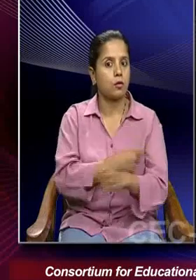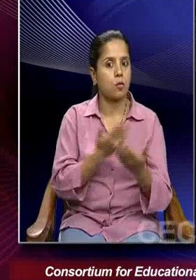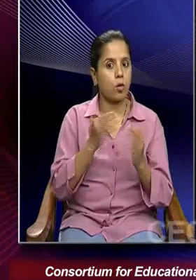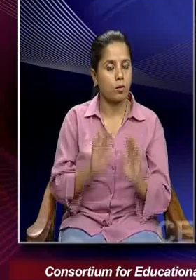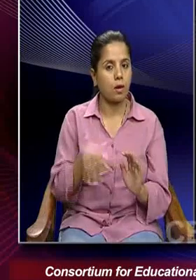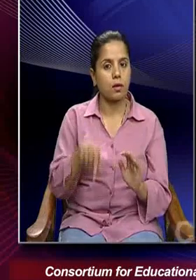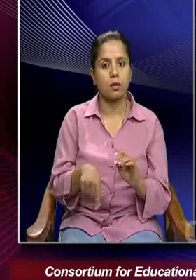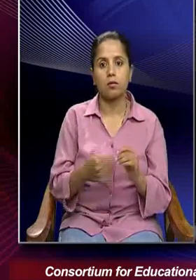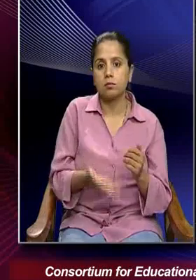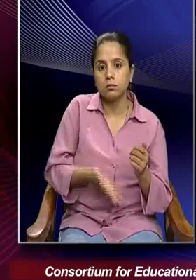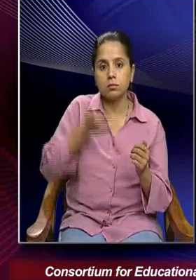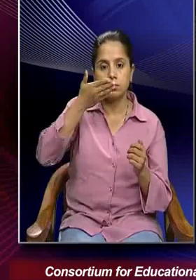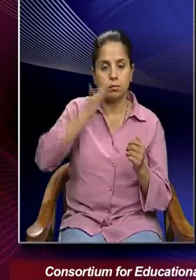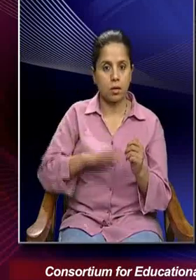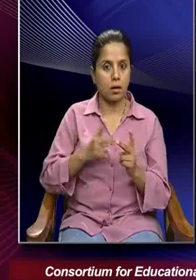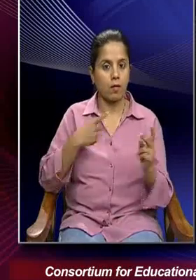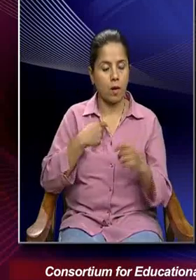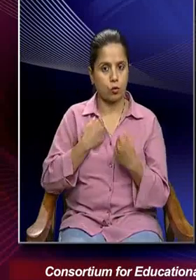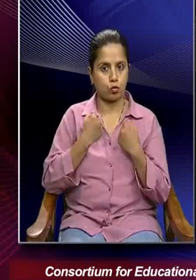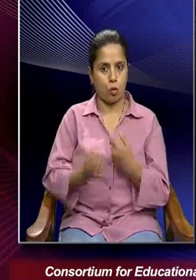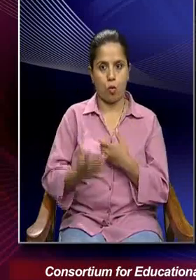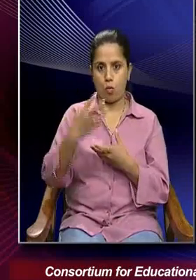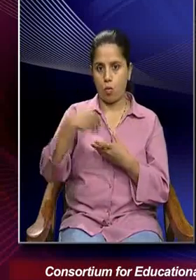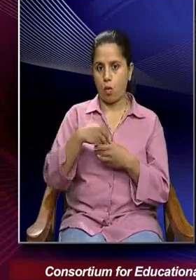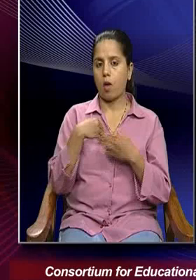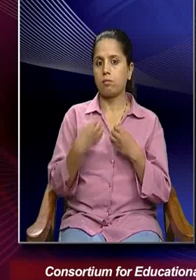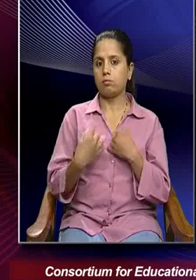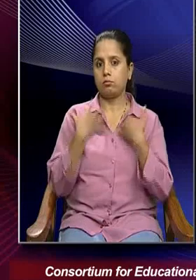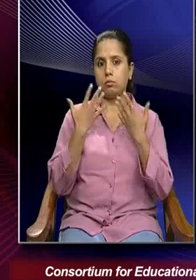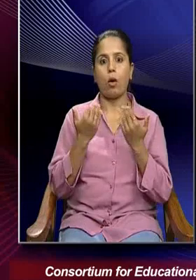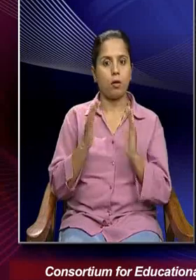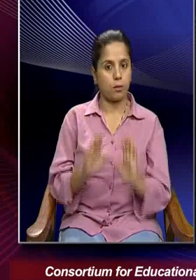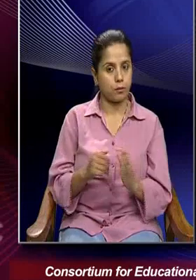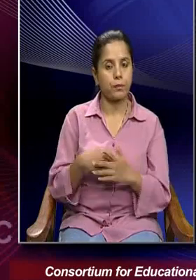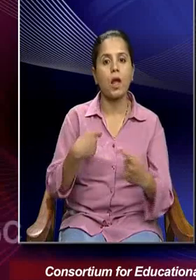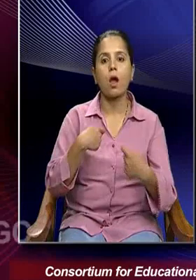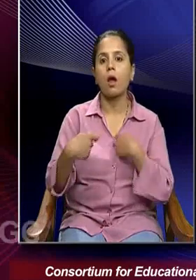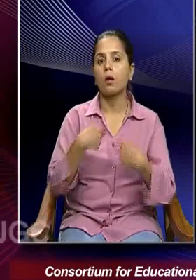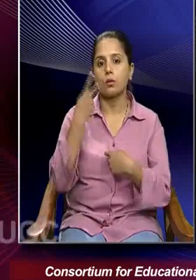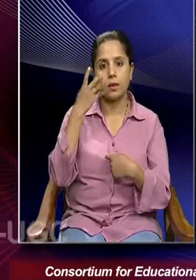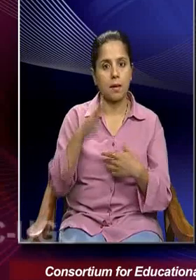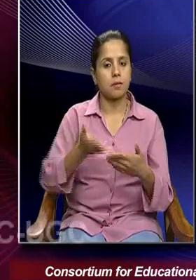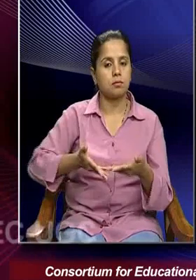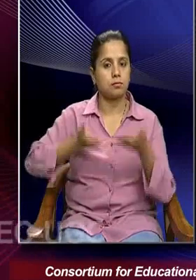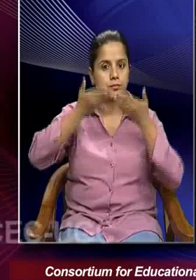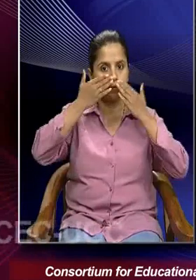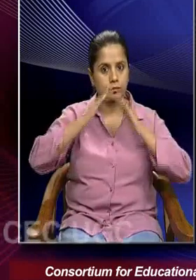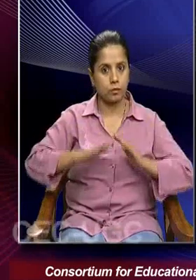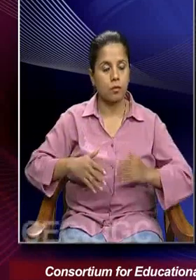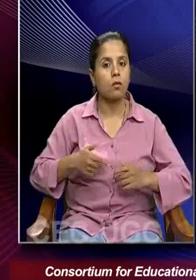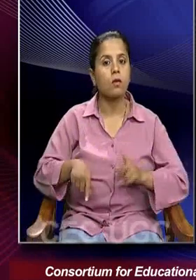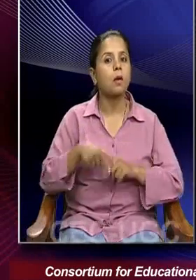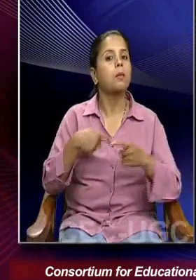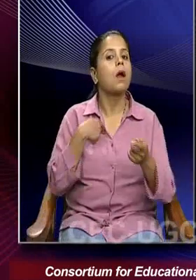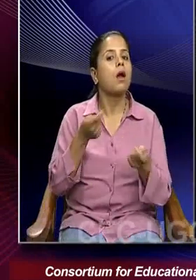pran within the body. It means control of breath and deals